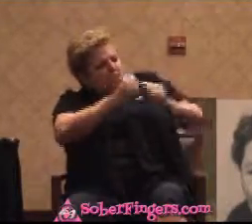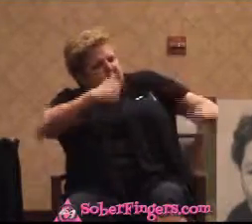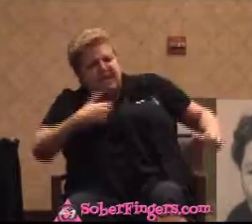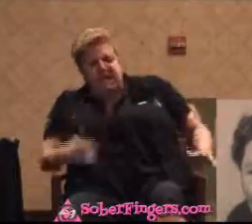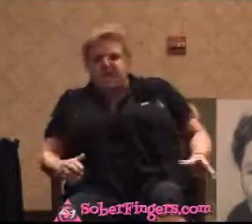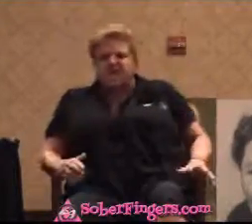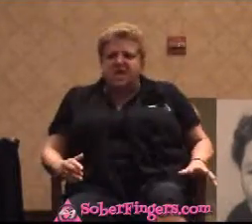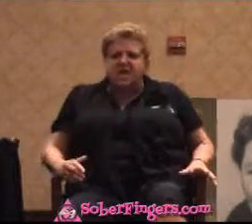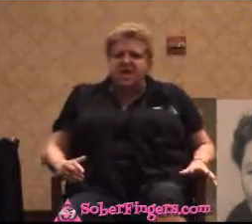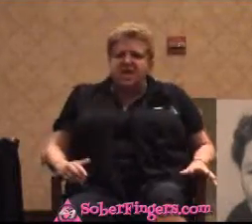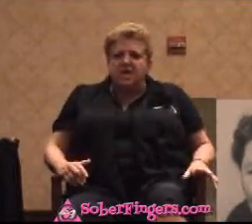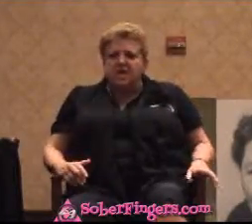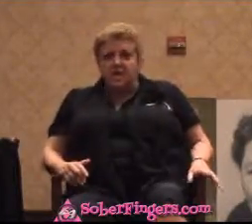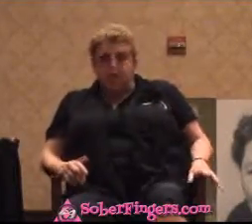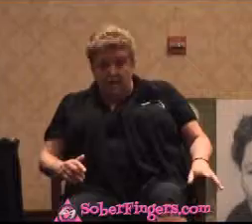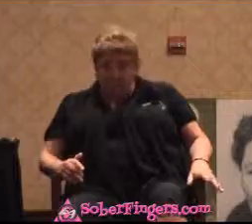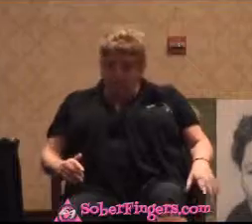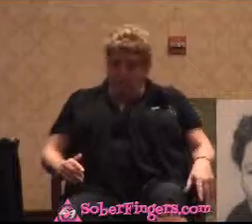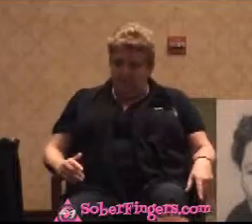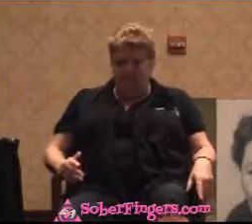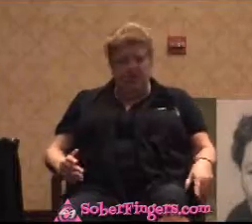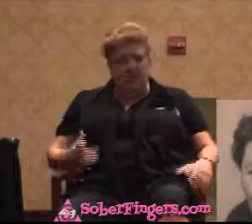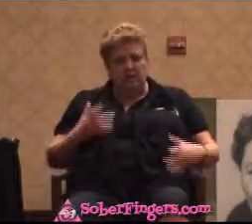so I'm arguing with him,